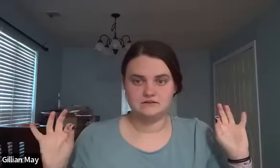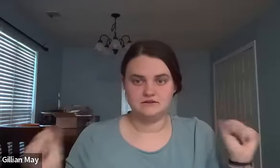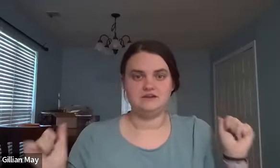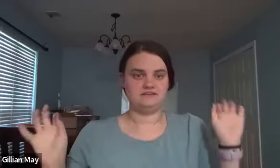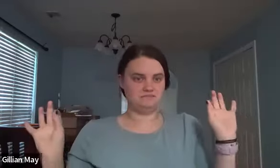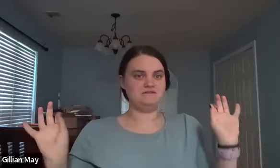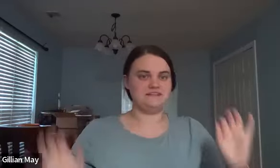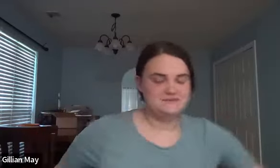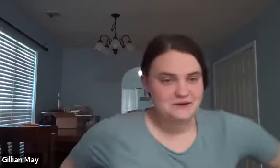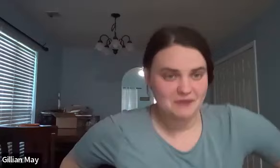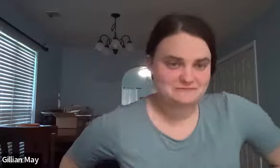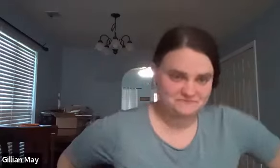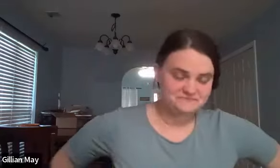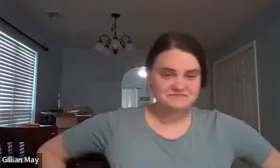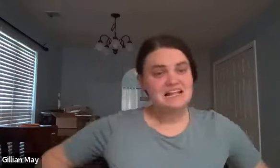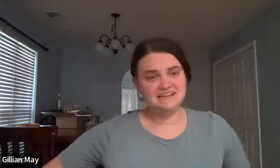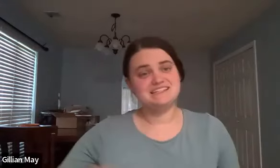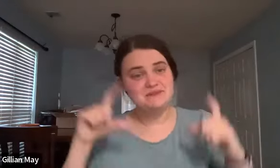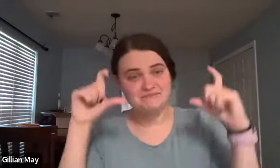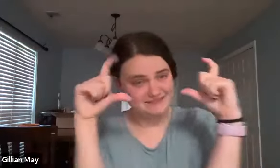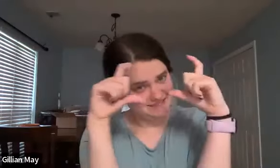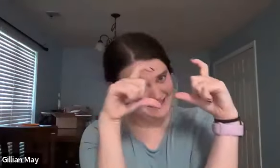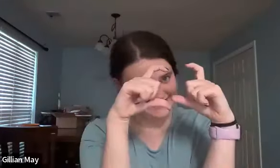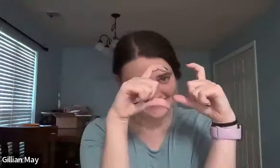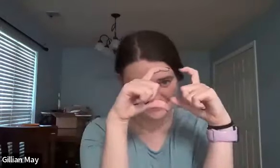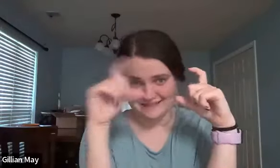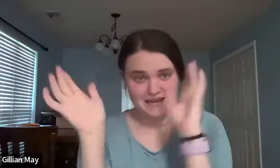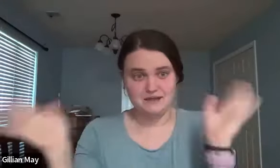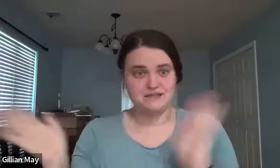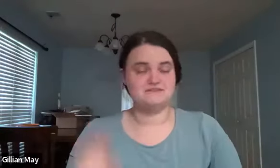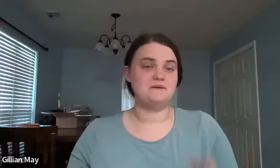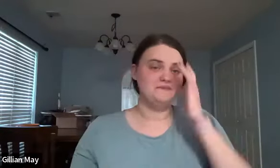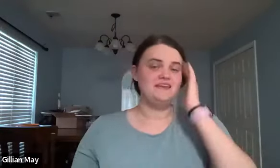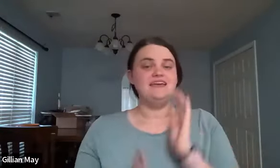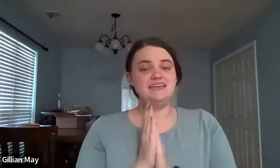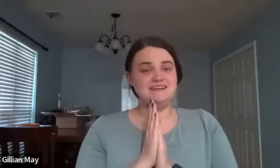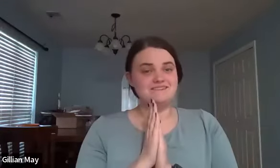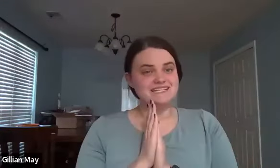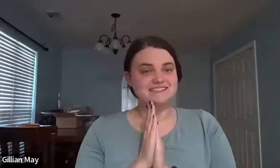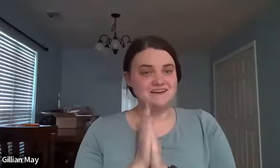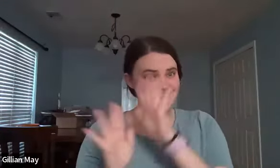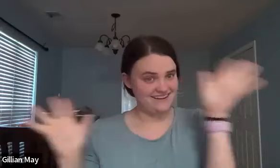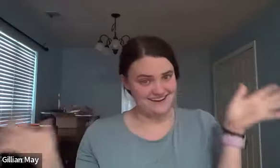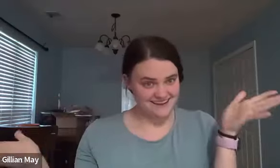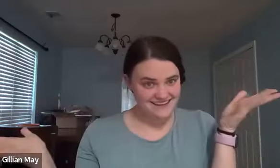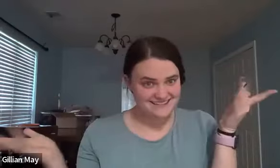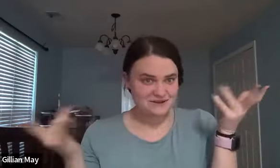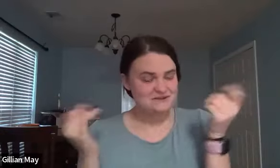Okay, good, perfect. Okay, because I made me tiny again, so I was like, I can never tell. Anyway, so hi guys, welcome